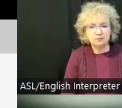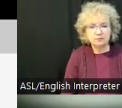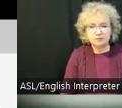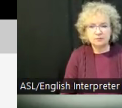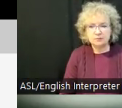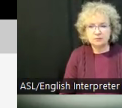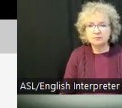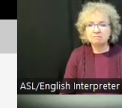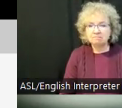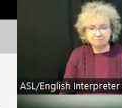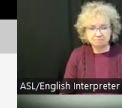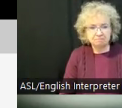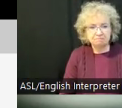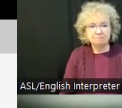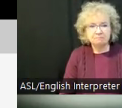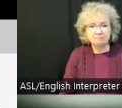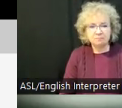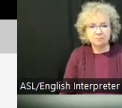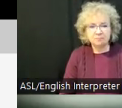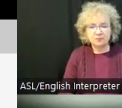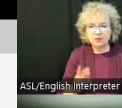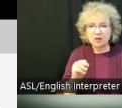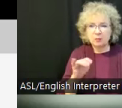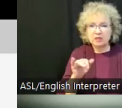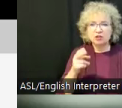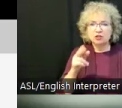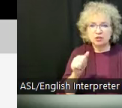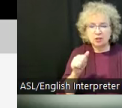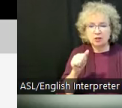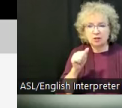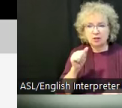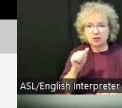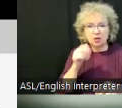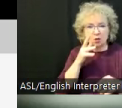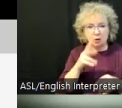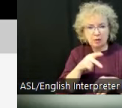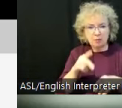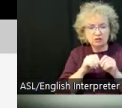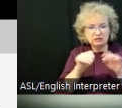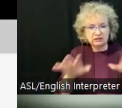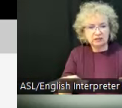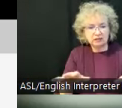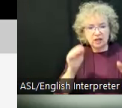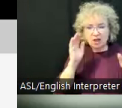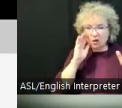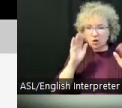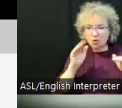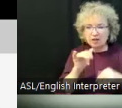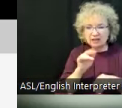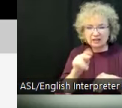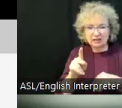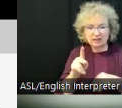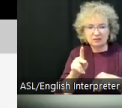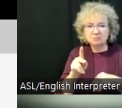All right. Misha will be sure to get this PowerPoint sent to you all and hopefully the links will be of use.